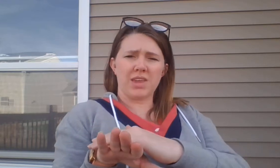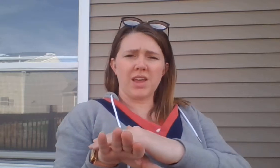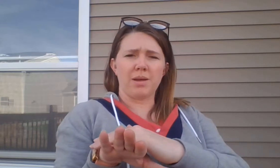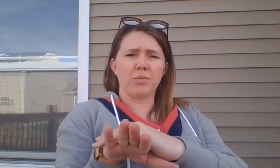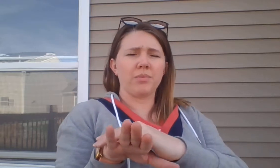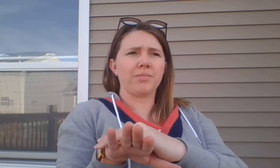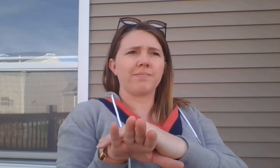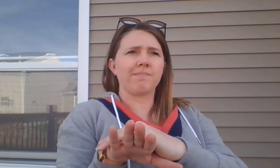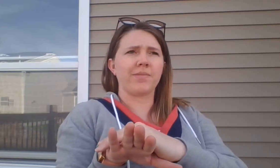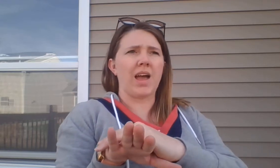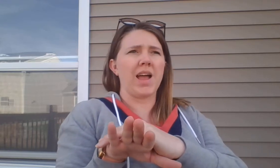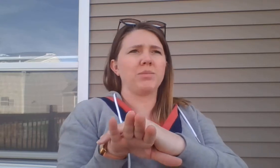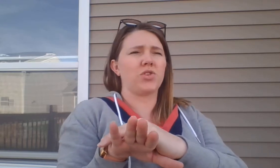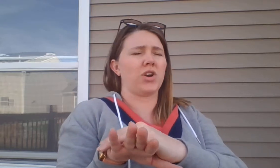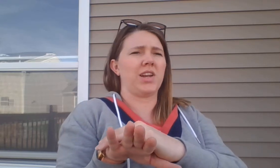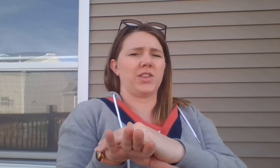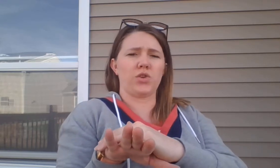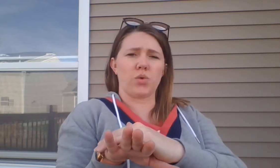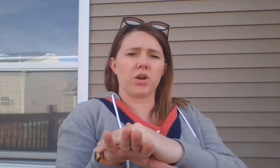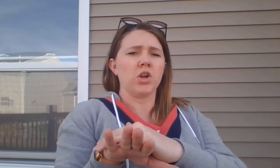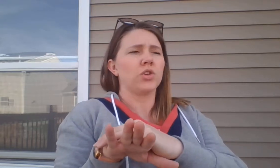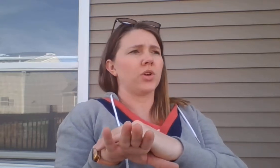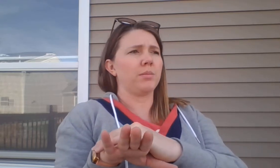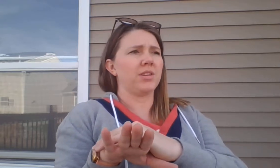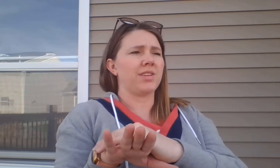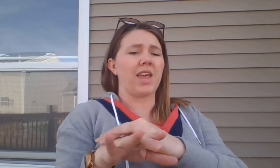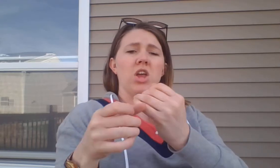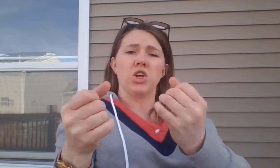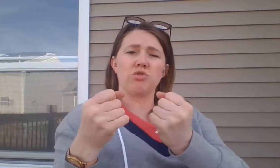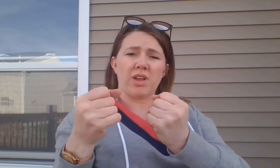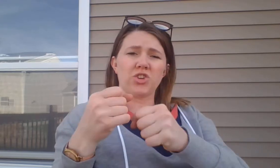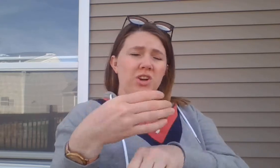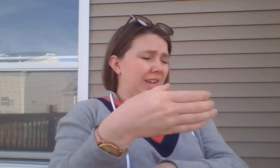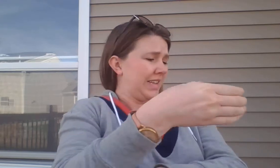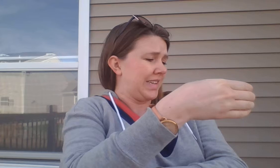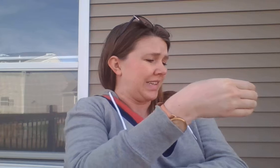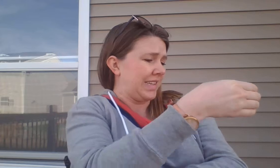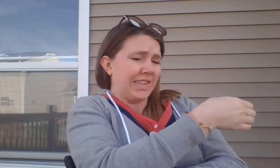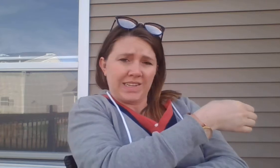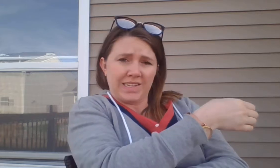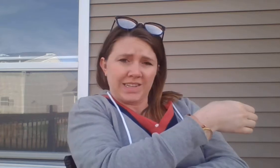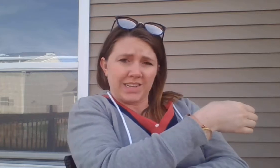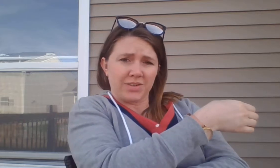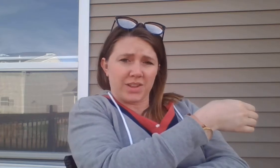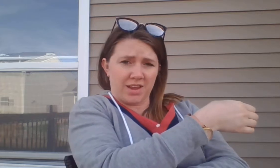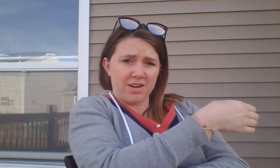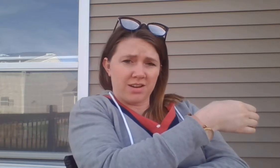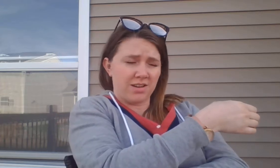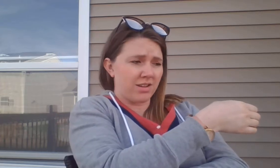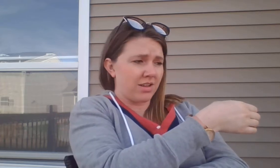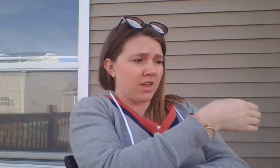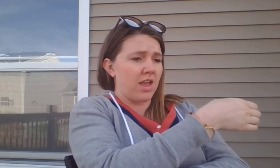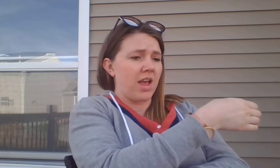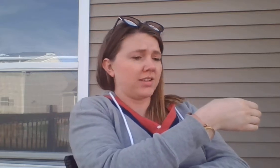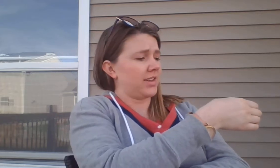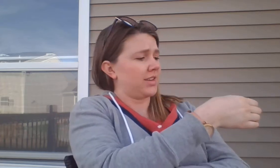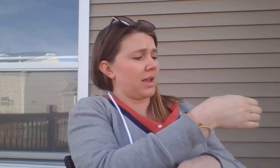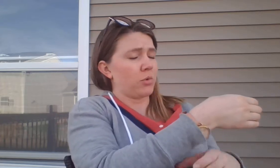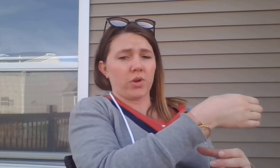me, I'm starting at the door. So I'm going to say dresser right there. And since I'm going